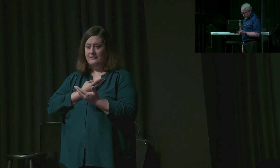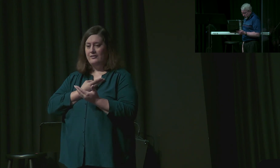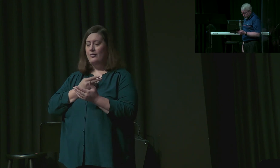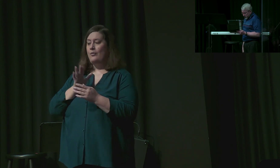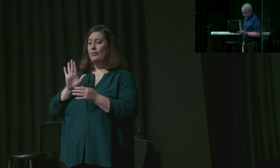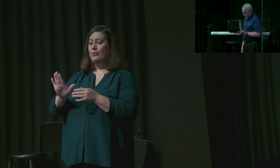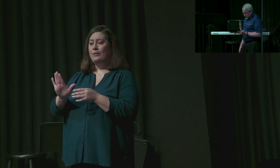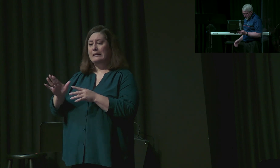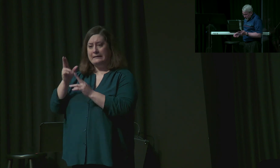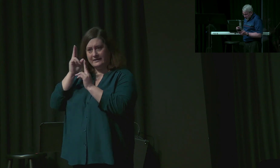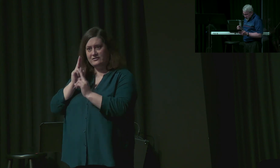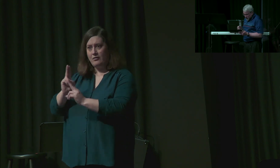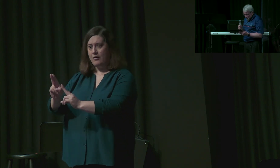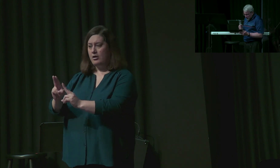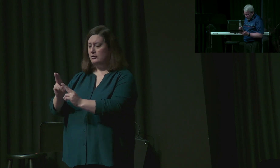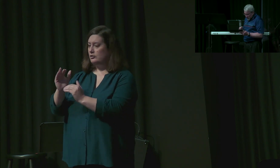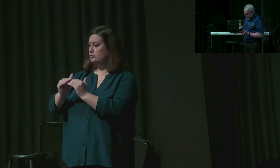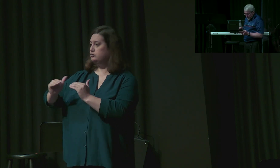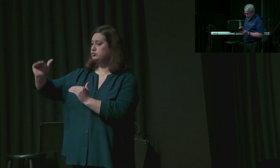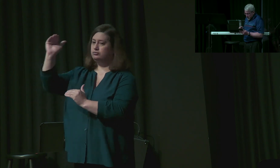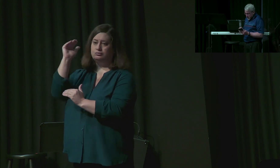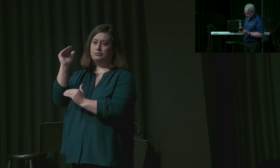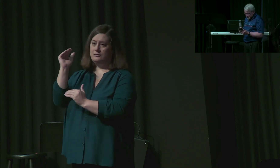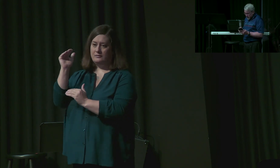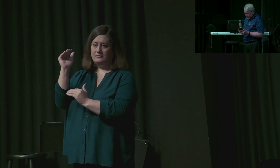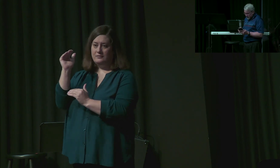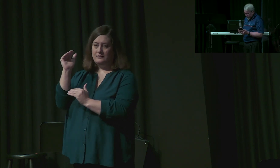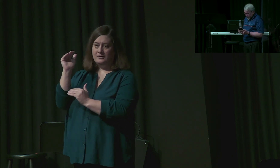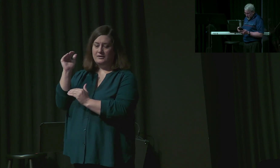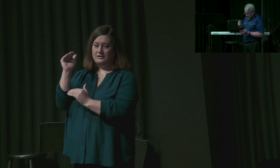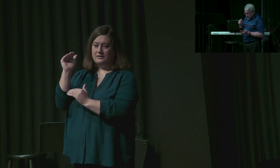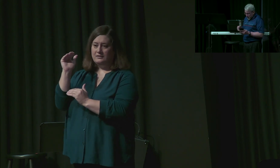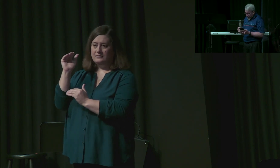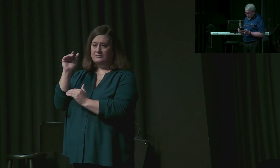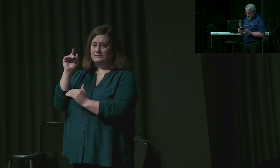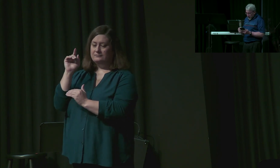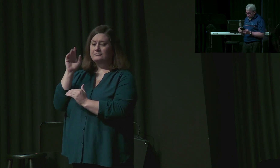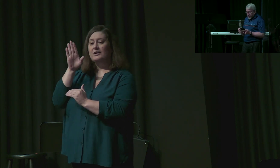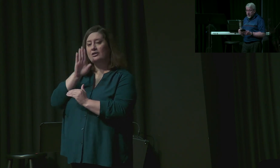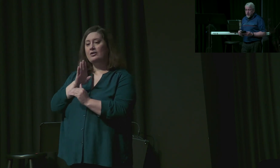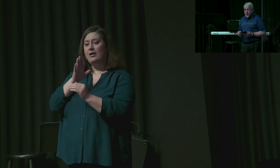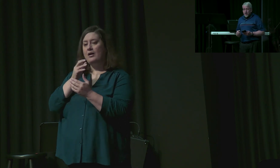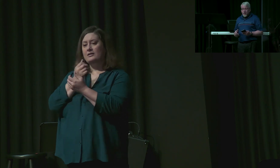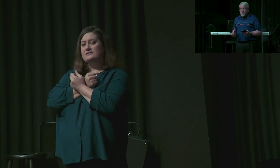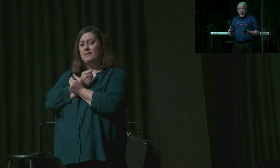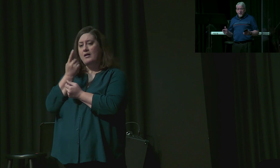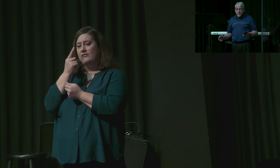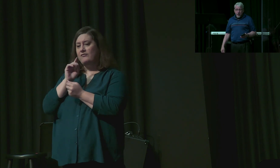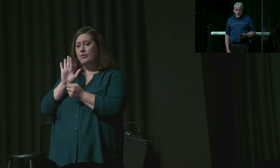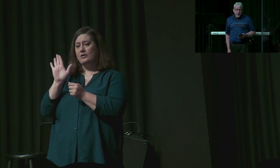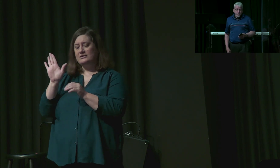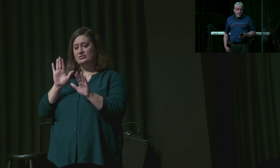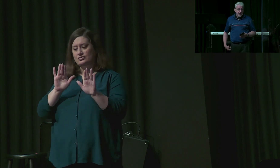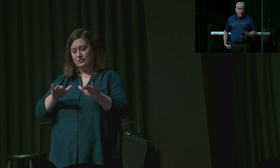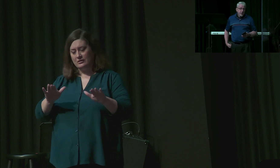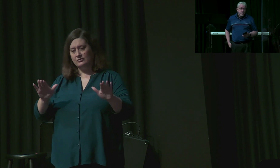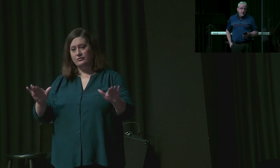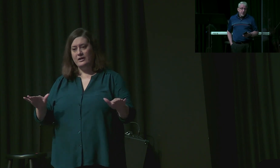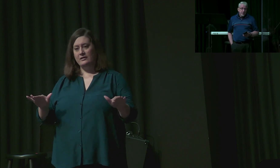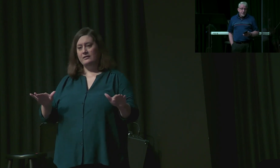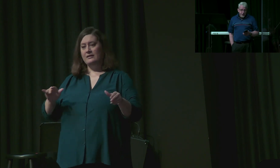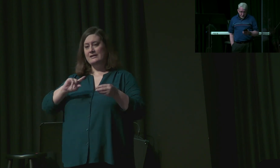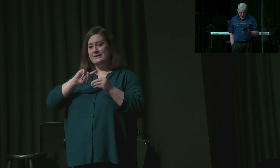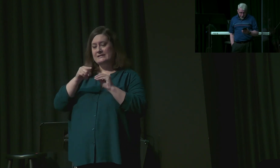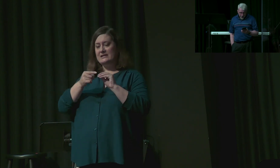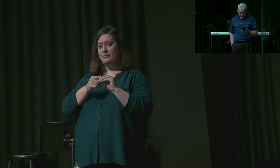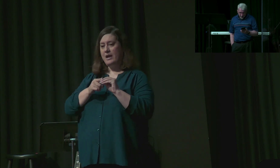greater. Thus, God's love for his children is primarily about making much